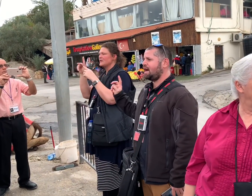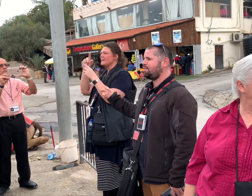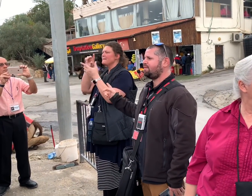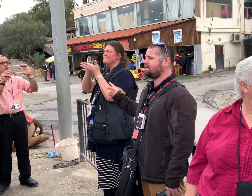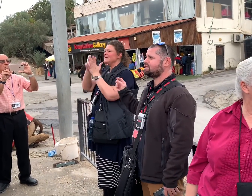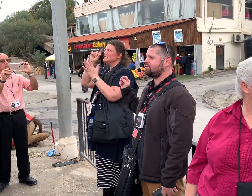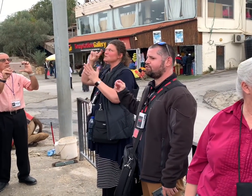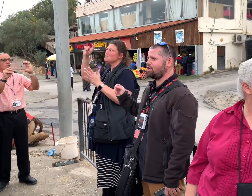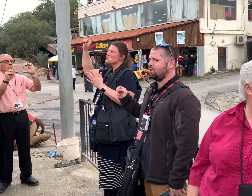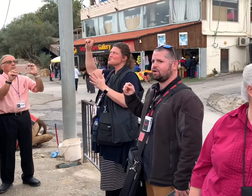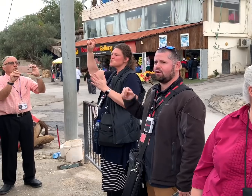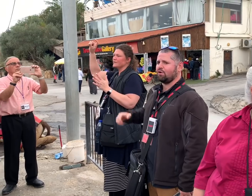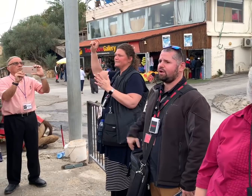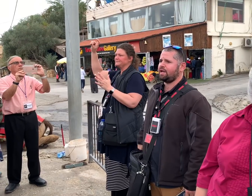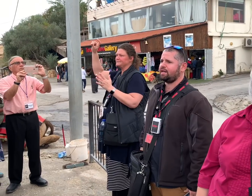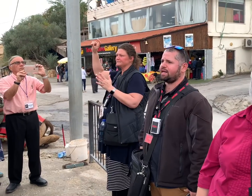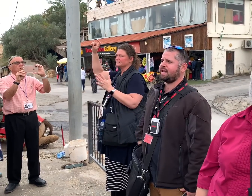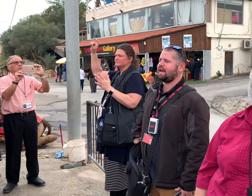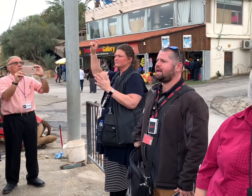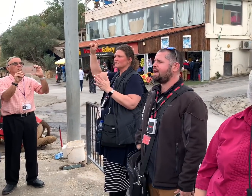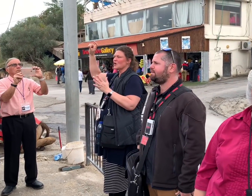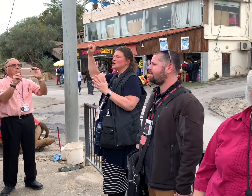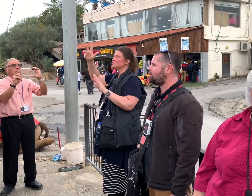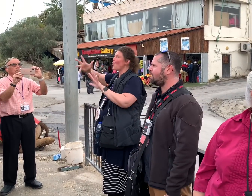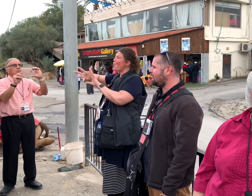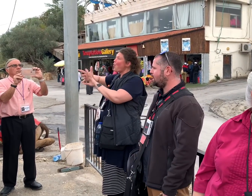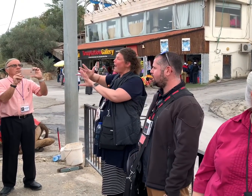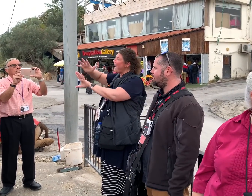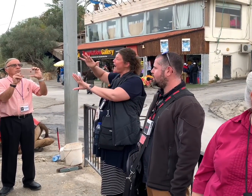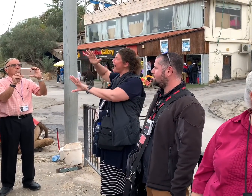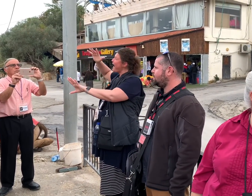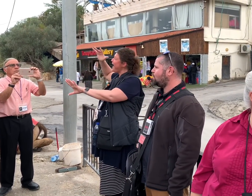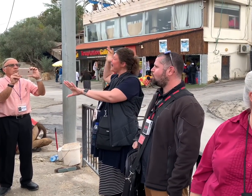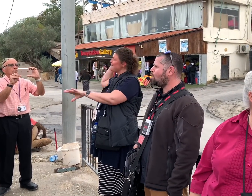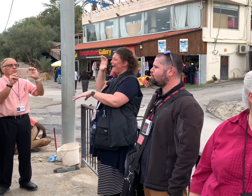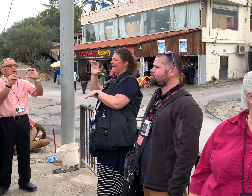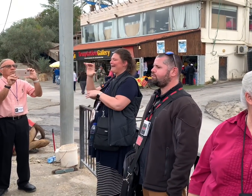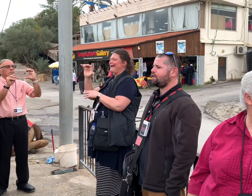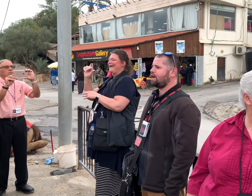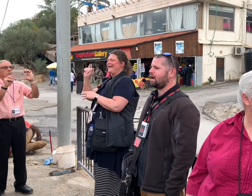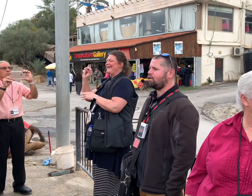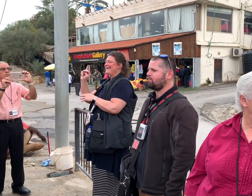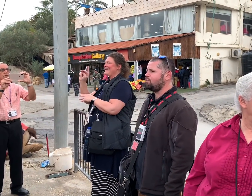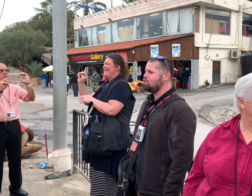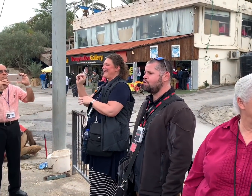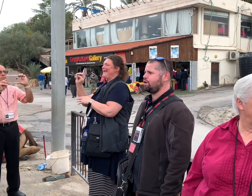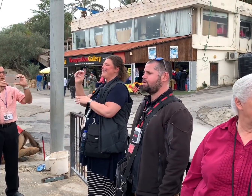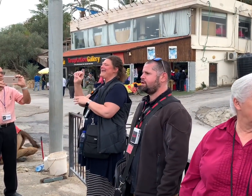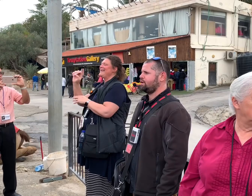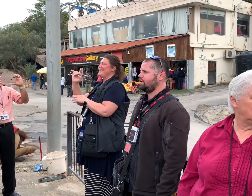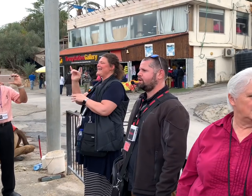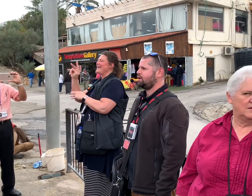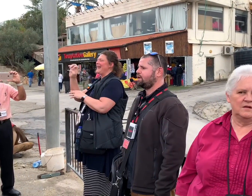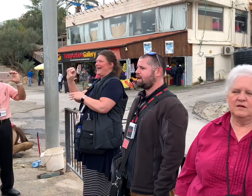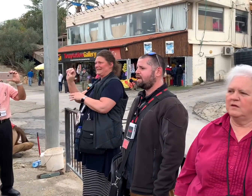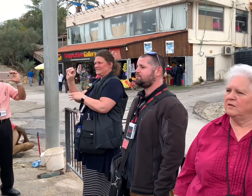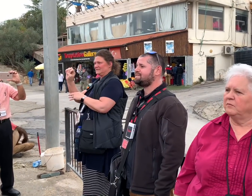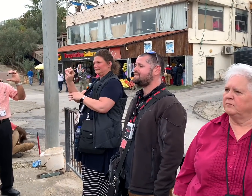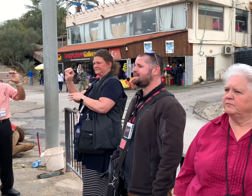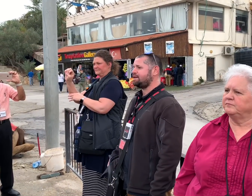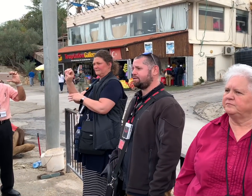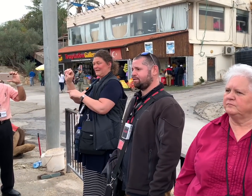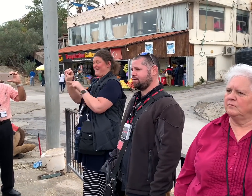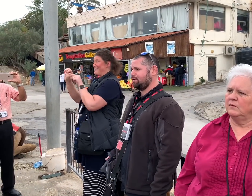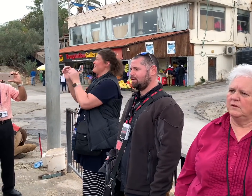The inhabitants of Jericho in the Canaanite era worshipped the god of moon